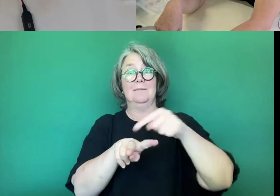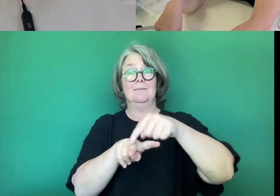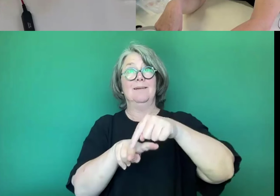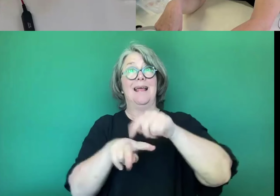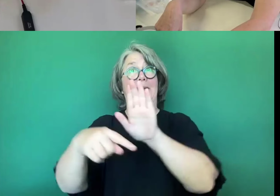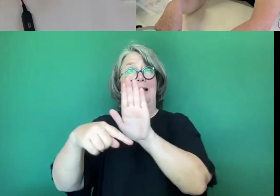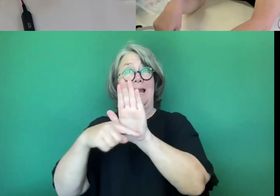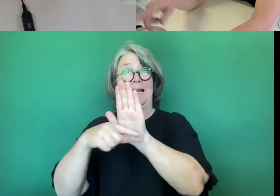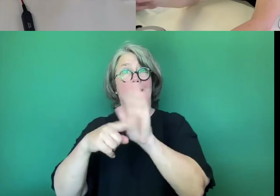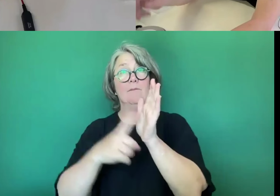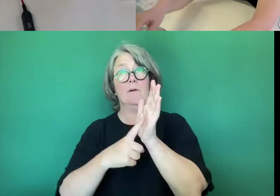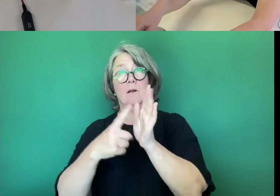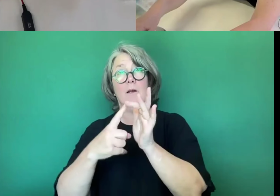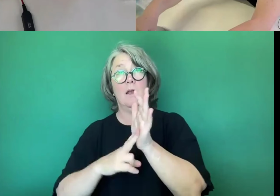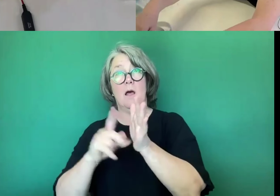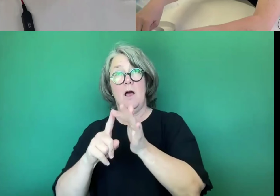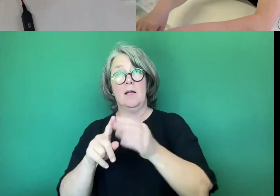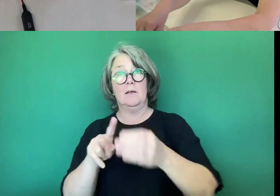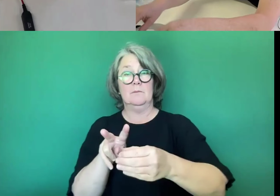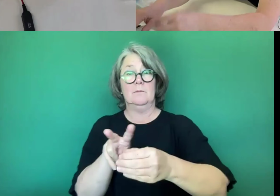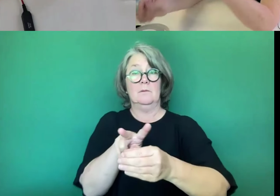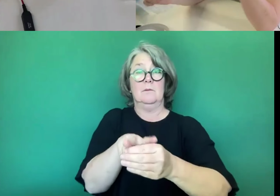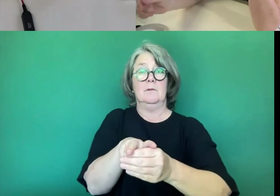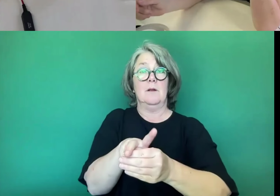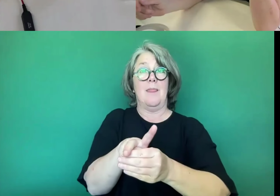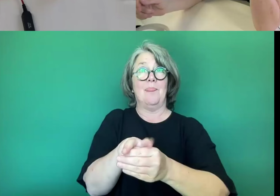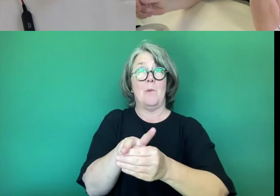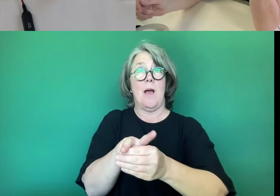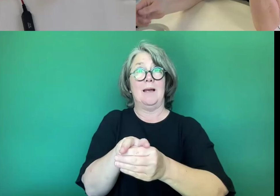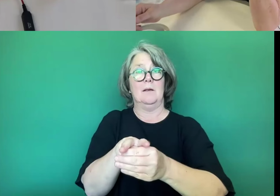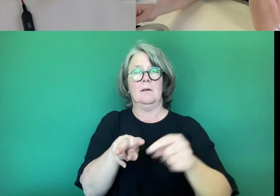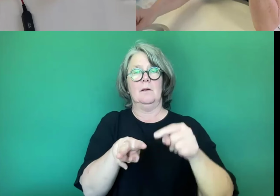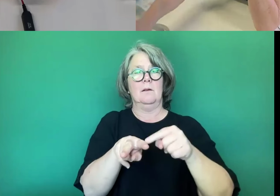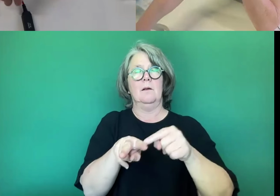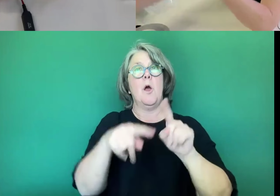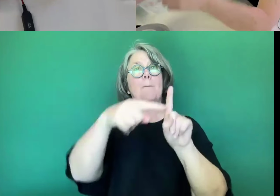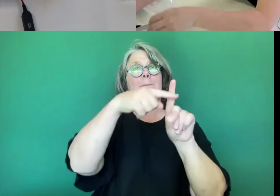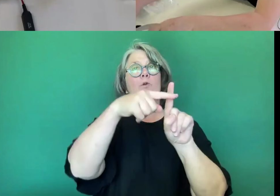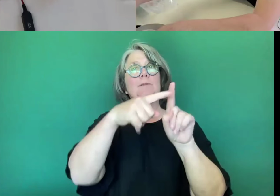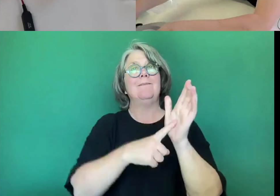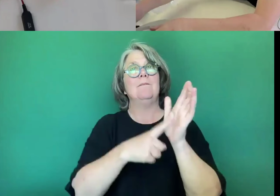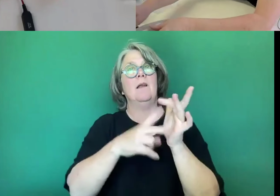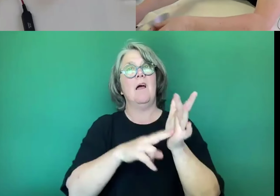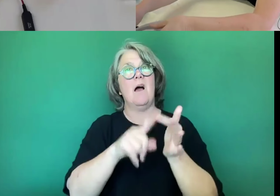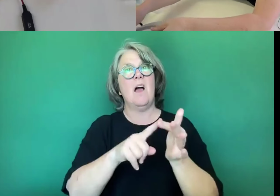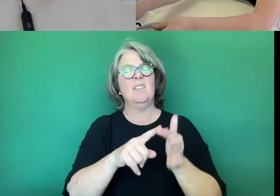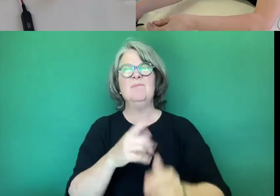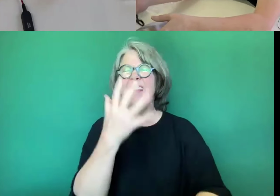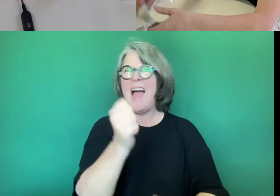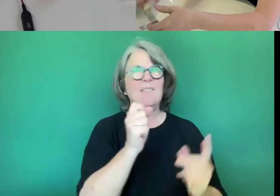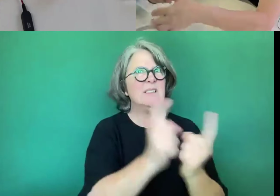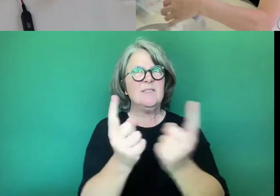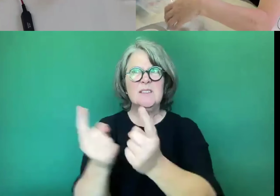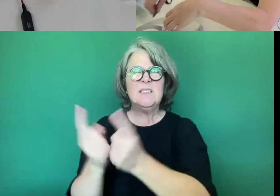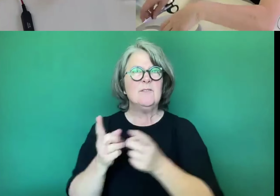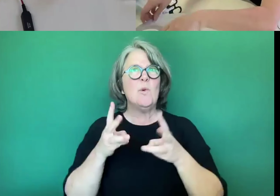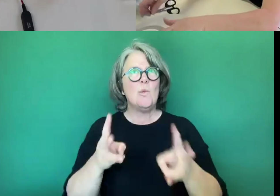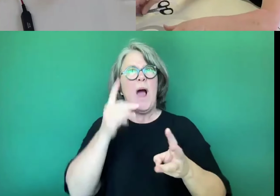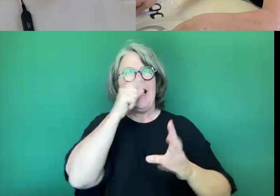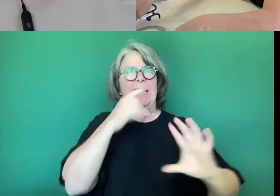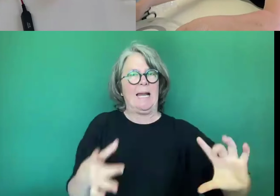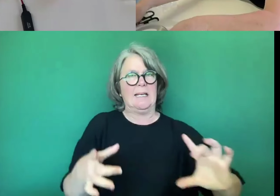line. Right. There are different ways of connecting to the buck converter, and I'm going to show you a couple of